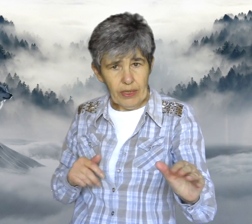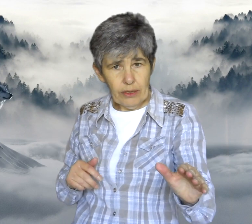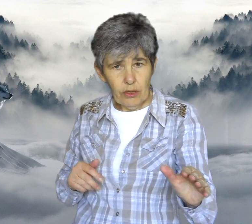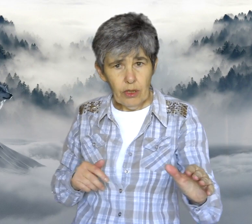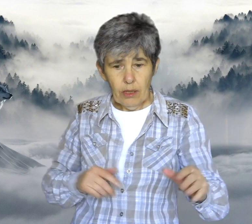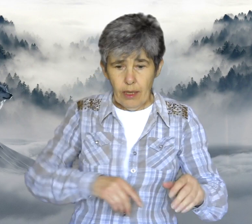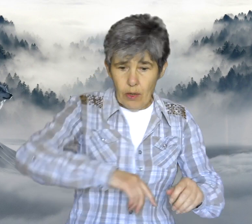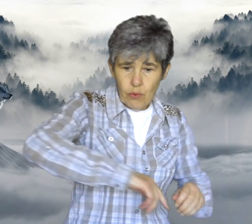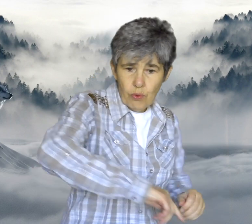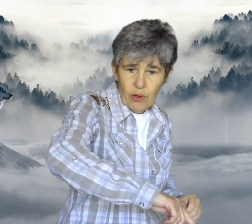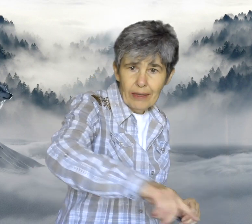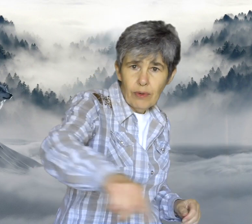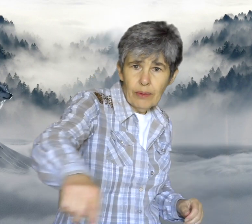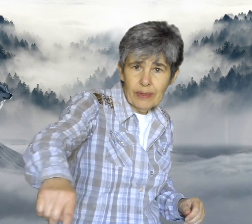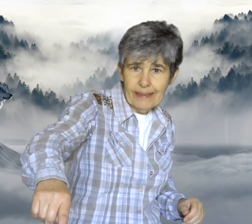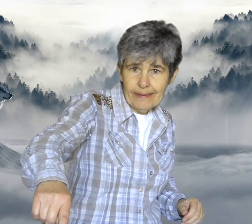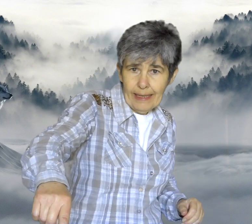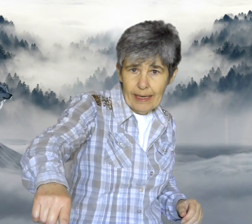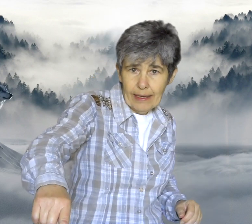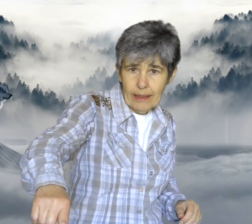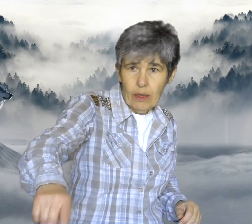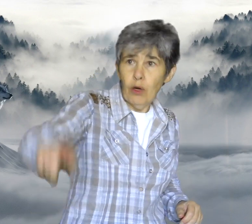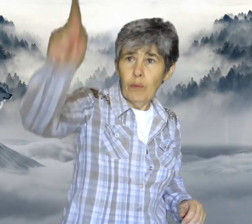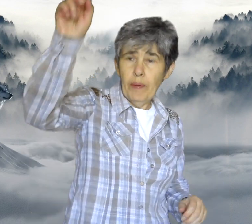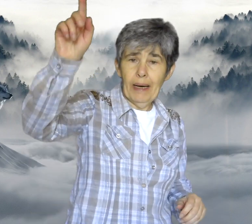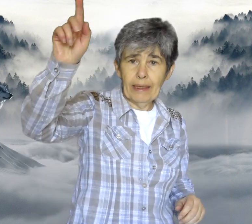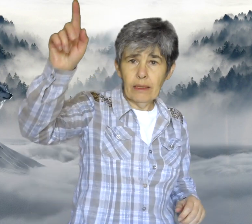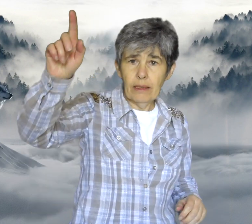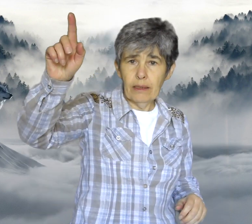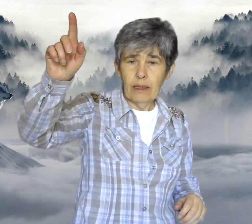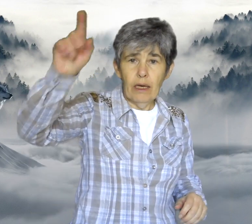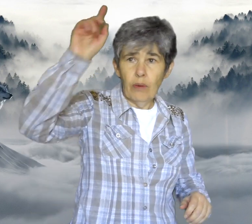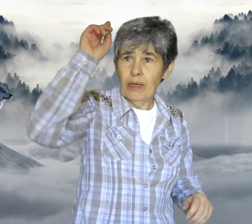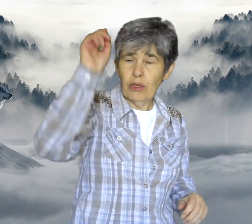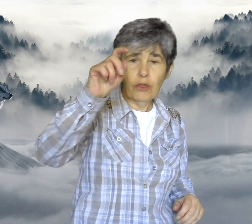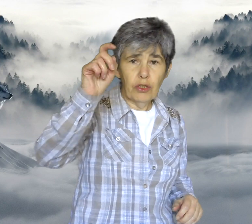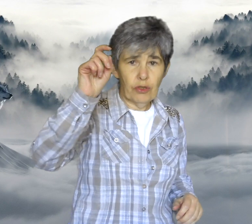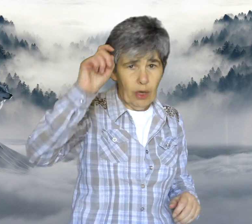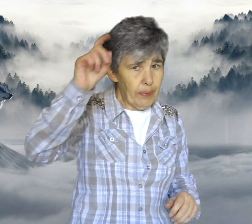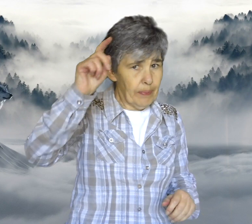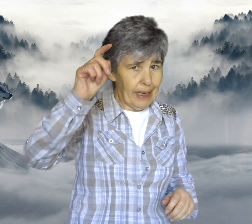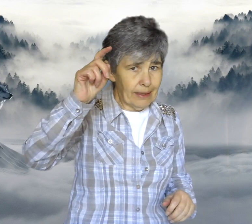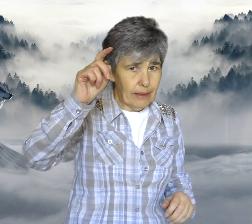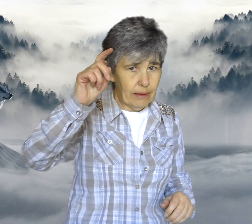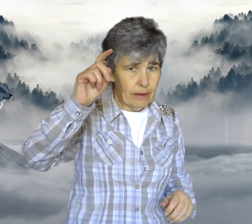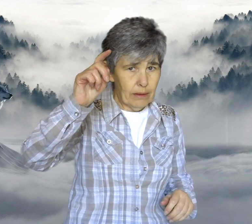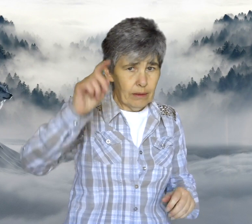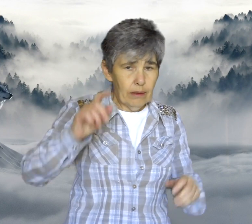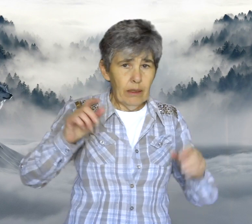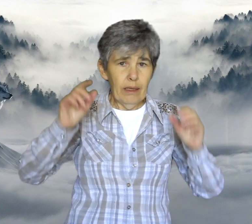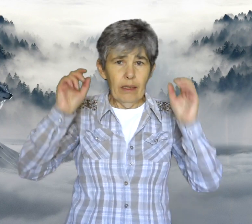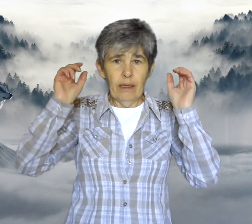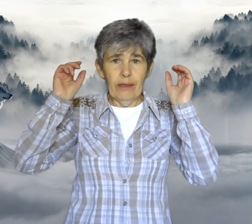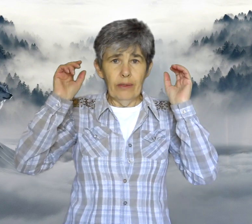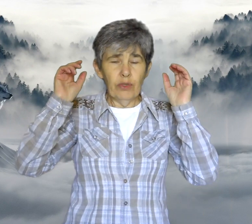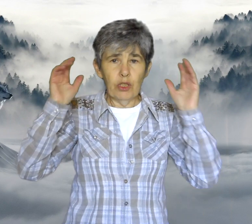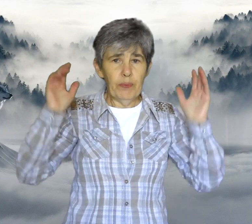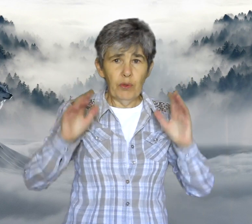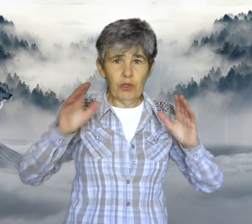bridge, ran round this lake, up a bank. And when it got to the top of the bank, there was a spook jumped